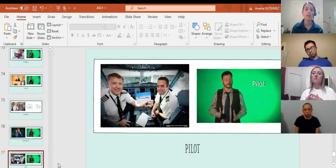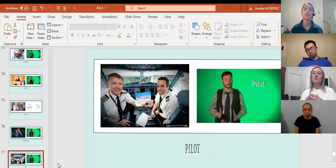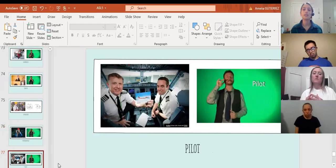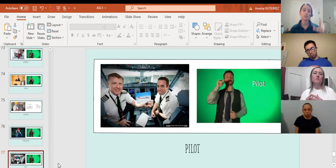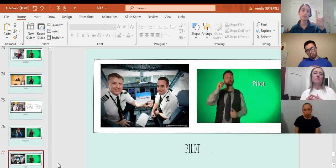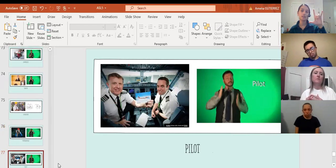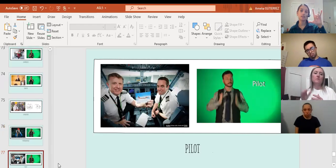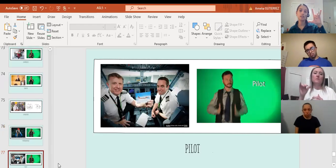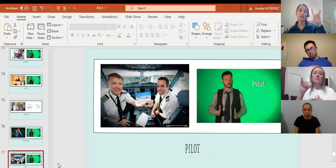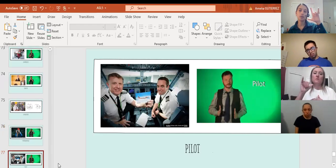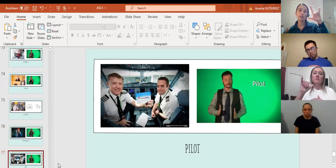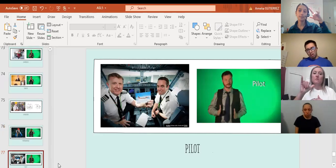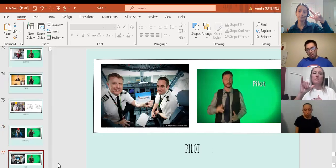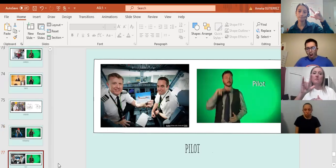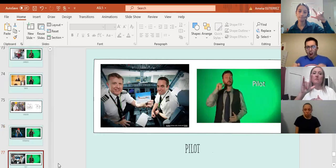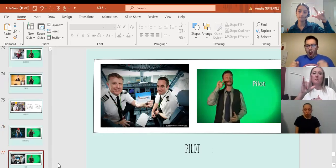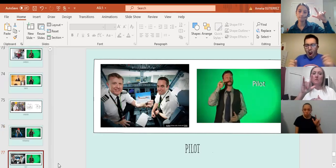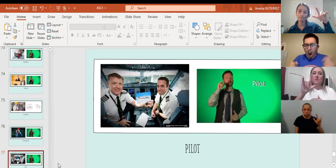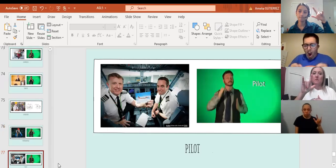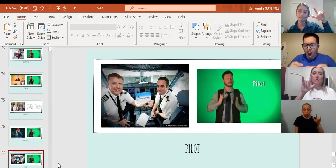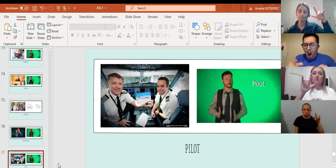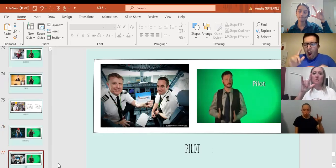A pilot. So this is an airplane.